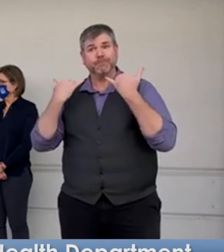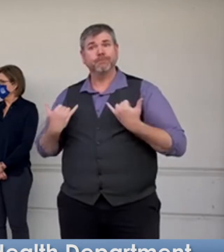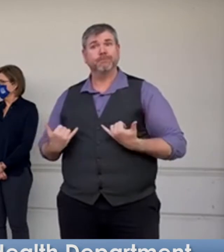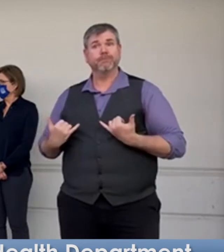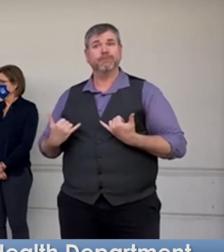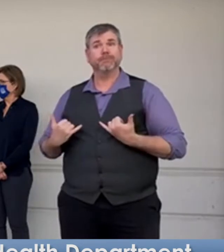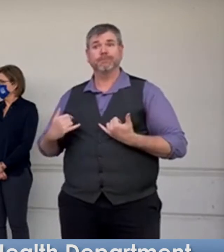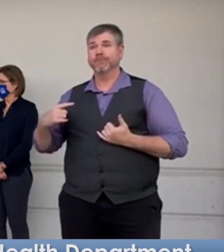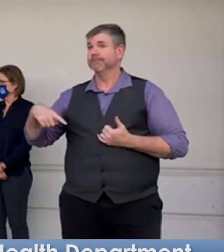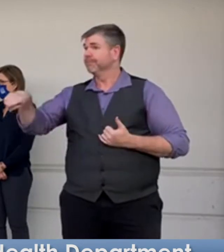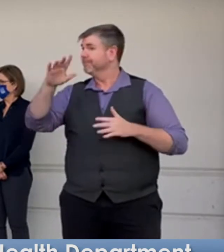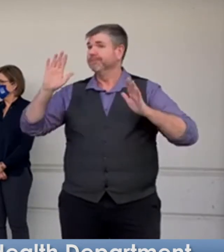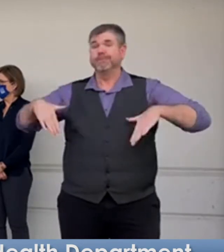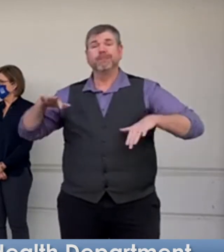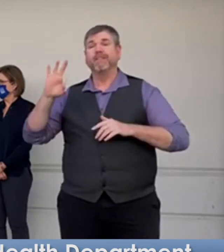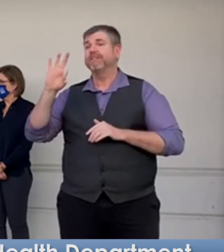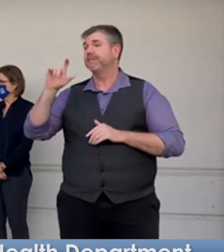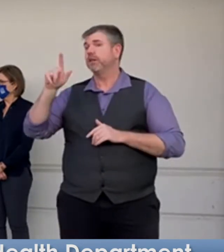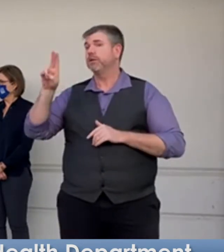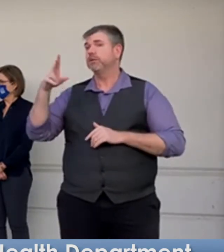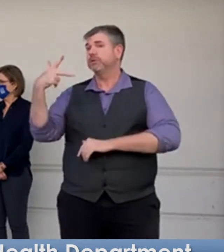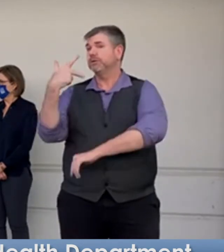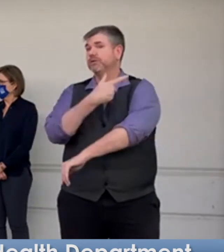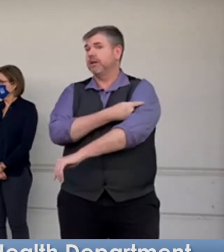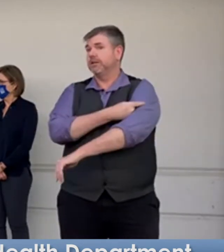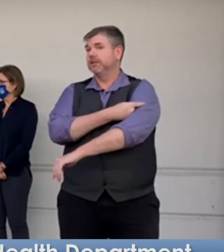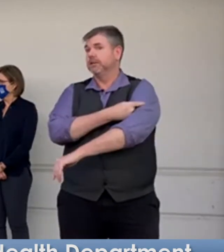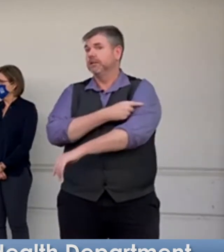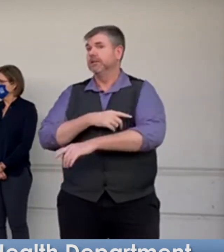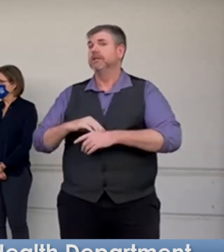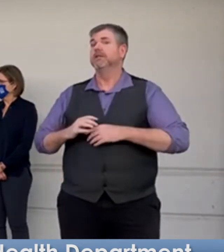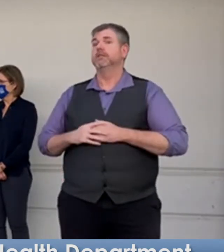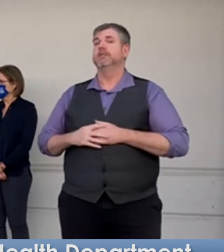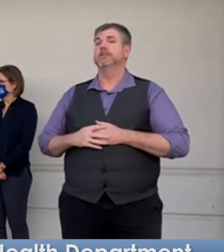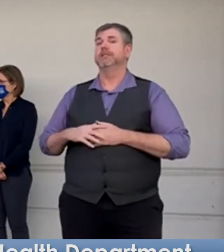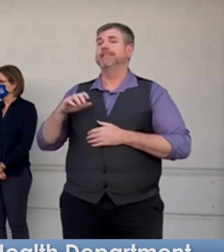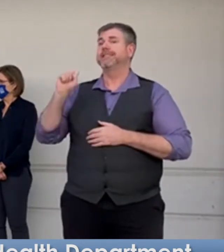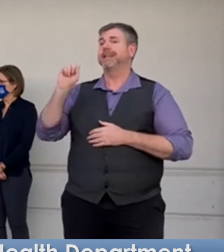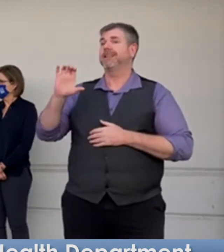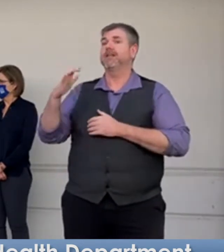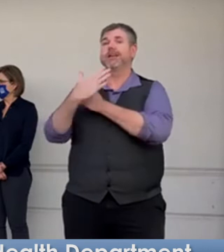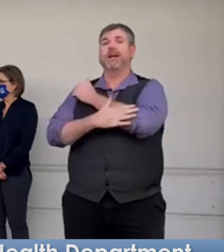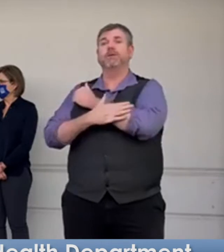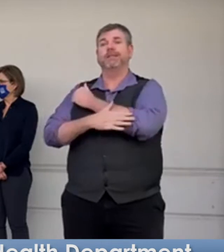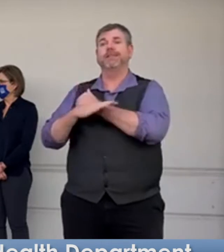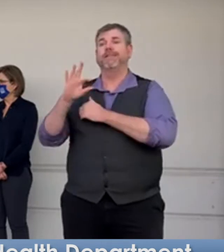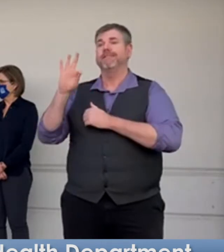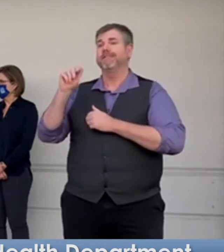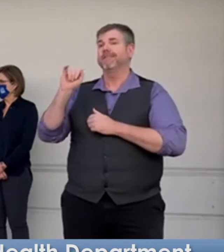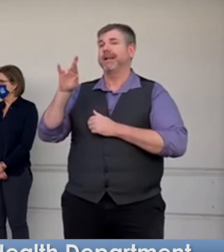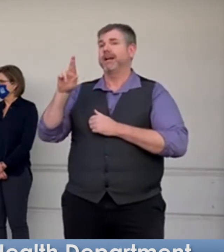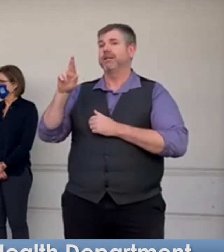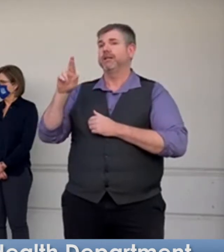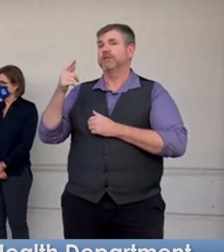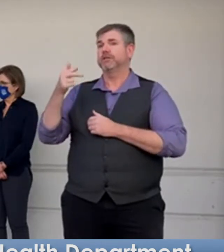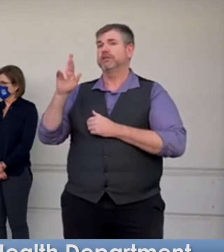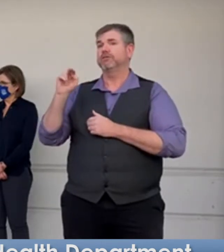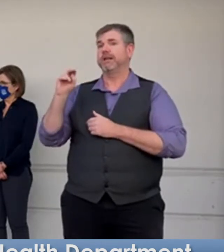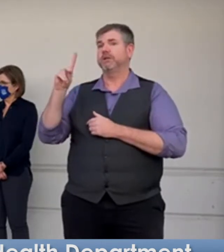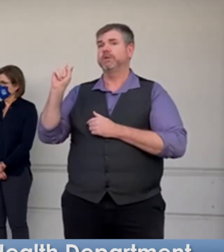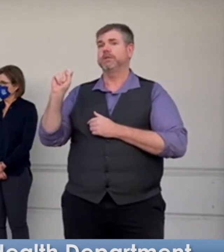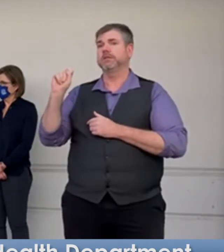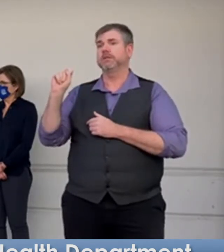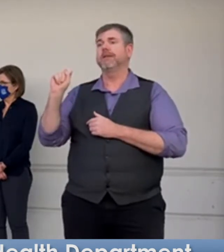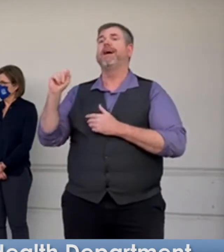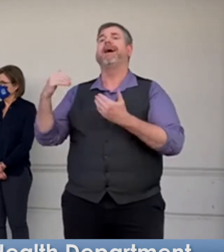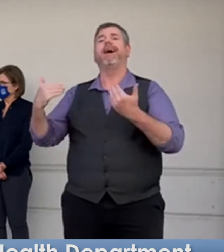County of Santa Clara's fairgrounds at 9:30 on Saturday. Go get your flu shot, because what we don't want is people in the hospital with